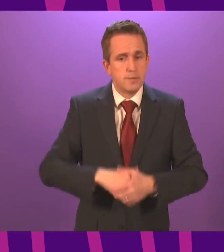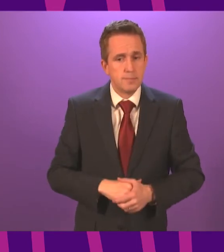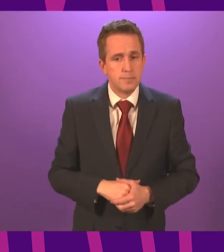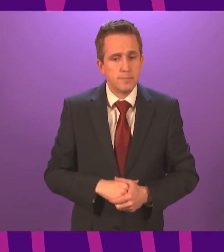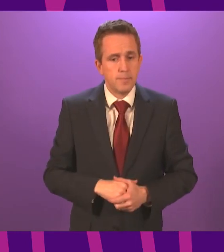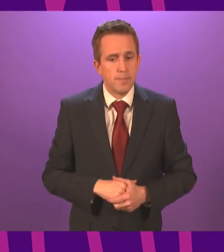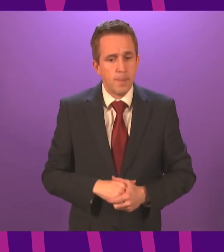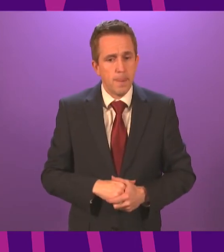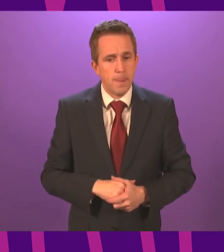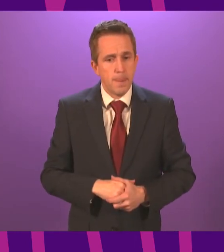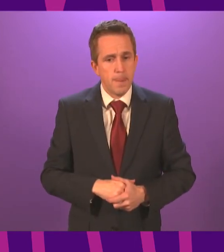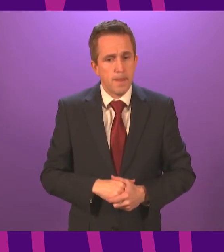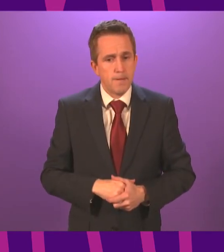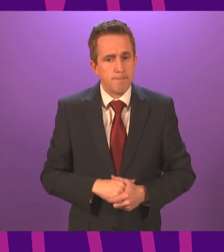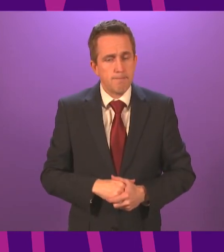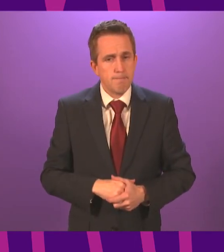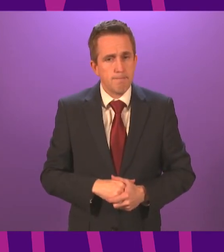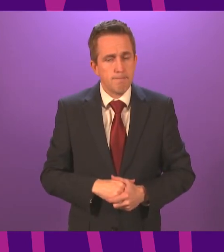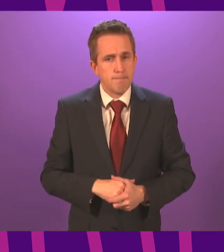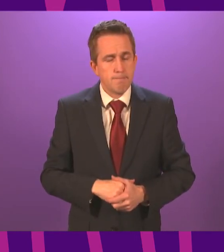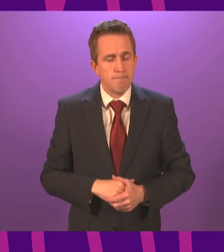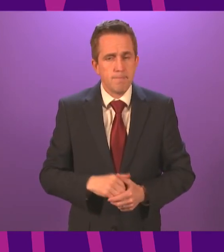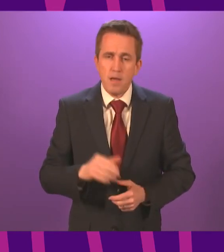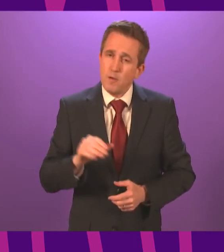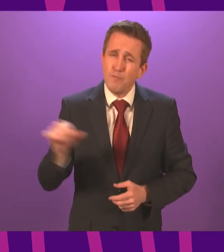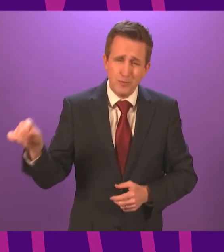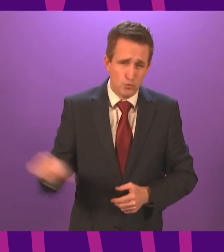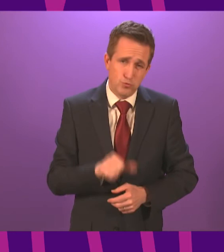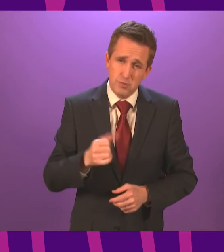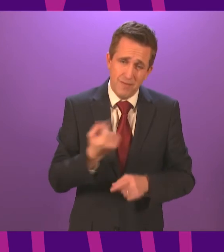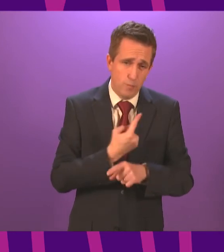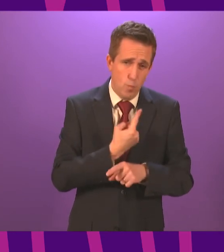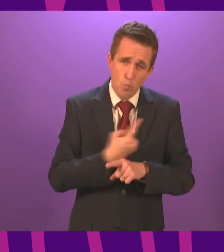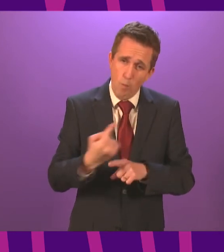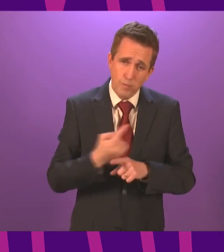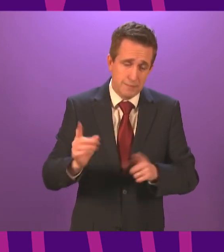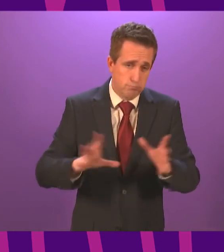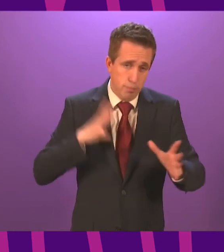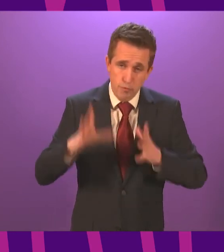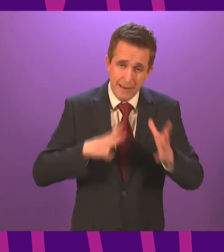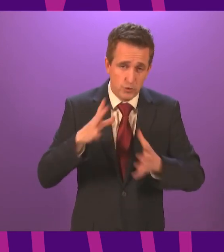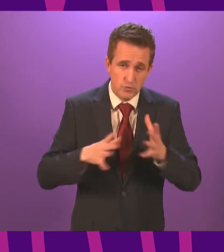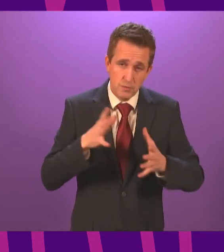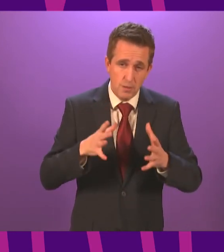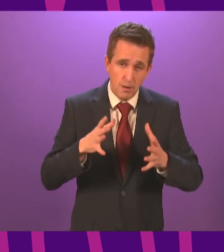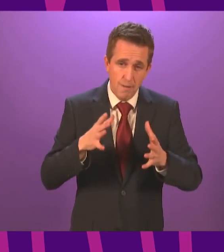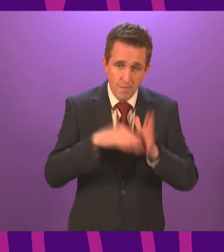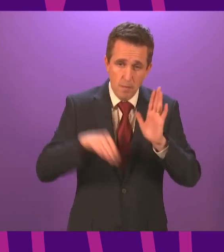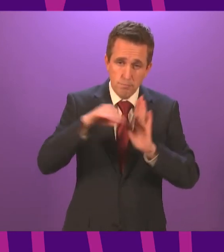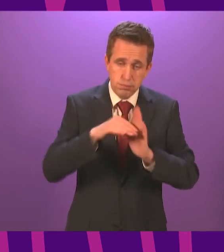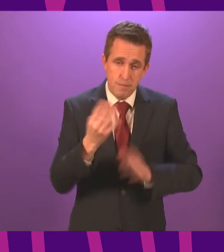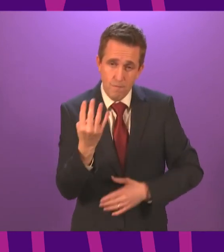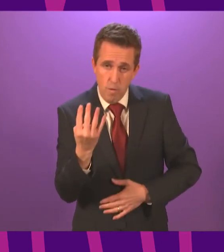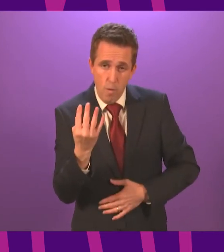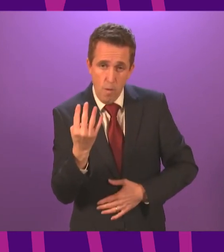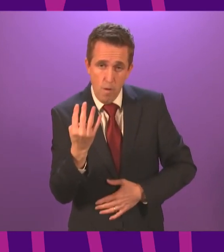recognises this in our call for a week's adaptation period between announcing and introducing restrictions, along with establishing